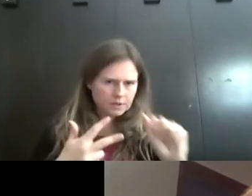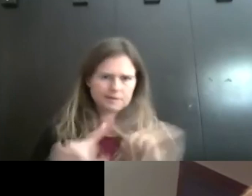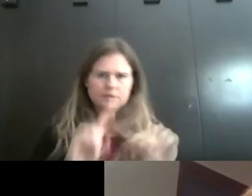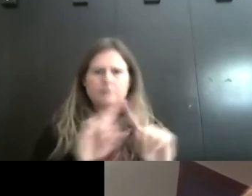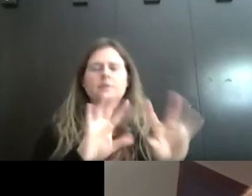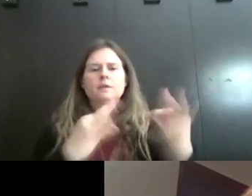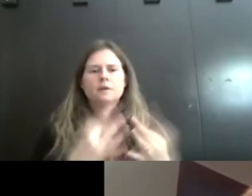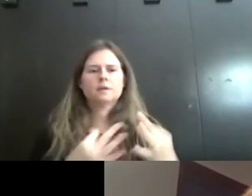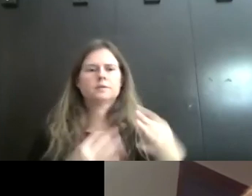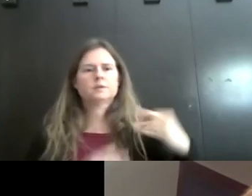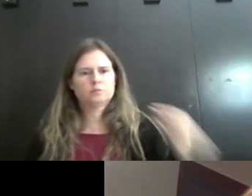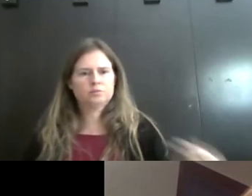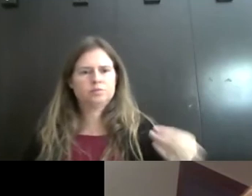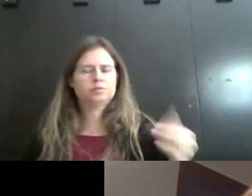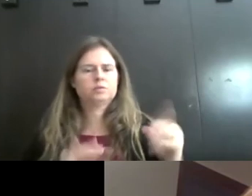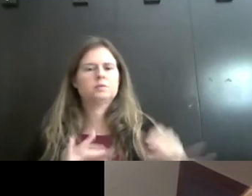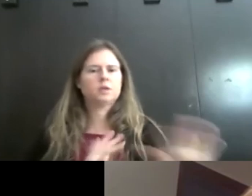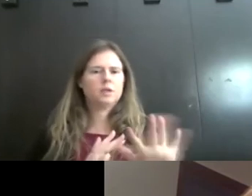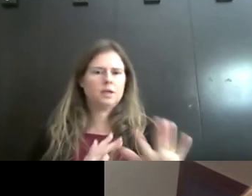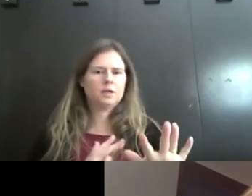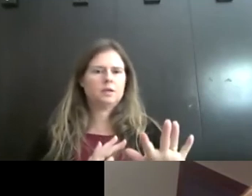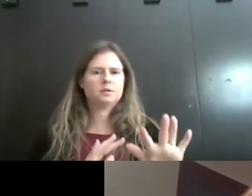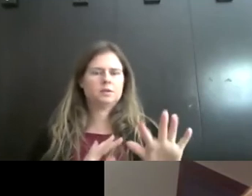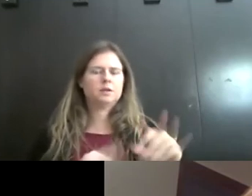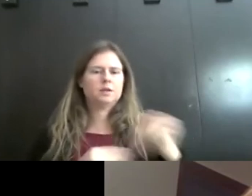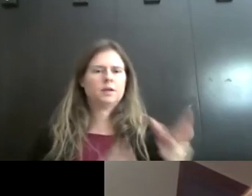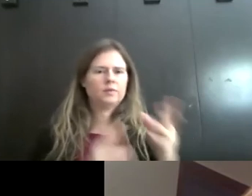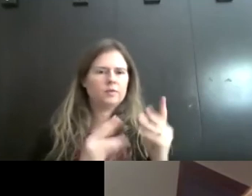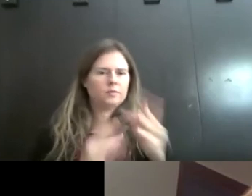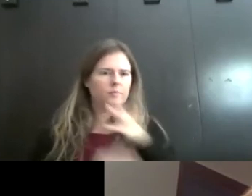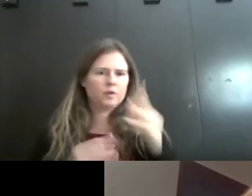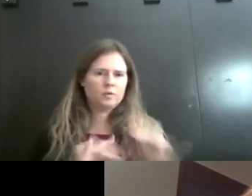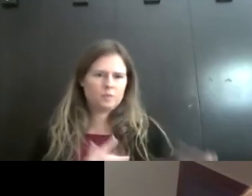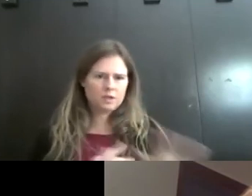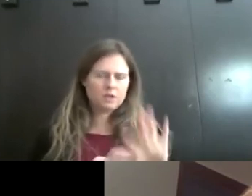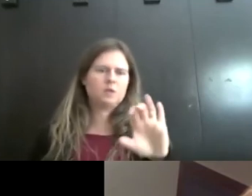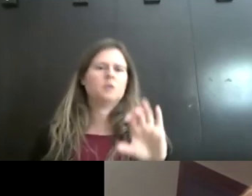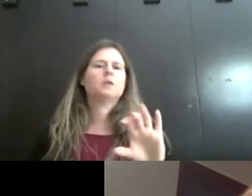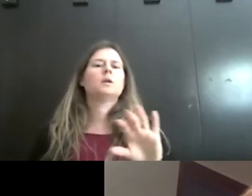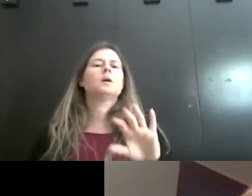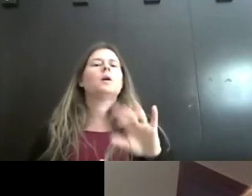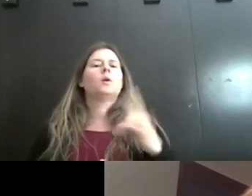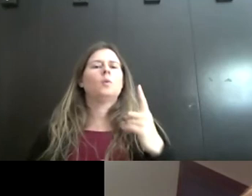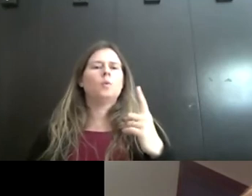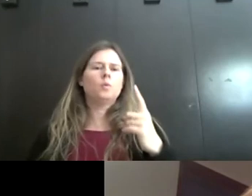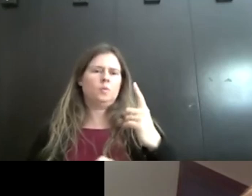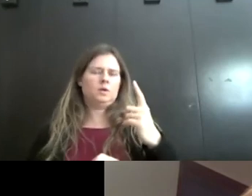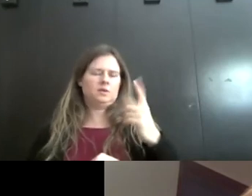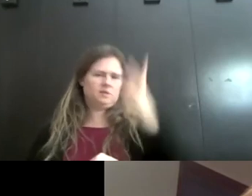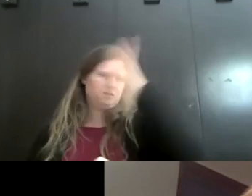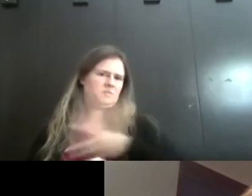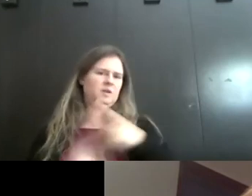them some land to farm and to try and survive on. And Charles McClay, an early founding father of San Fernando,